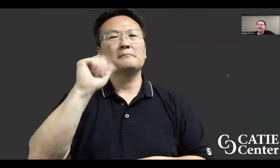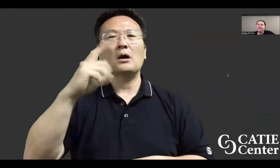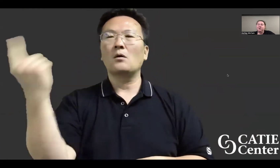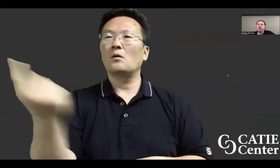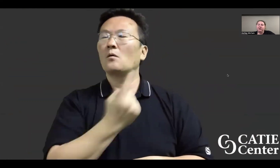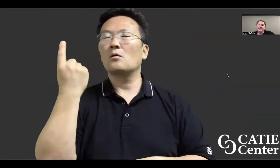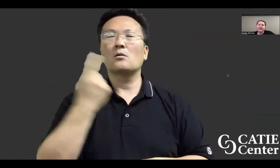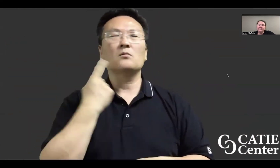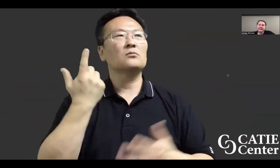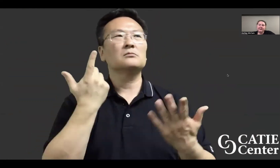as it should.